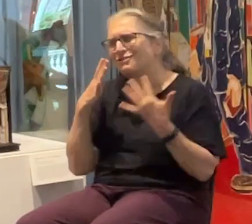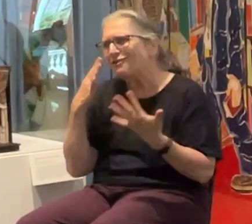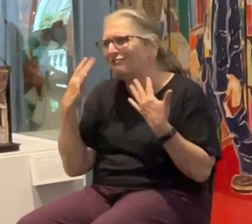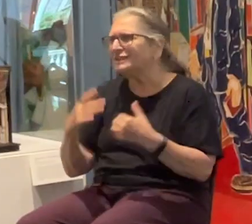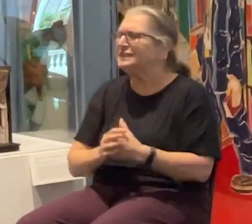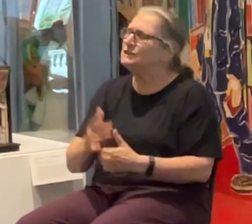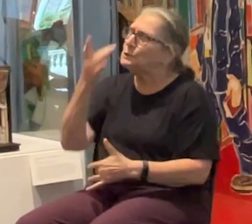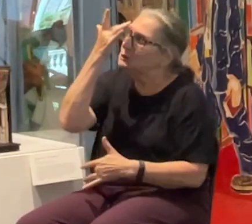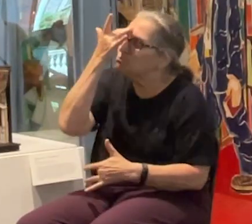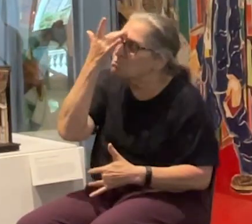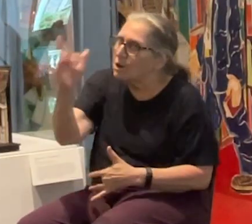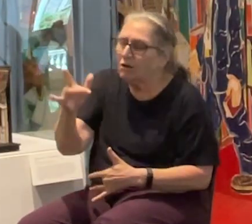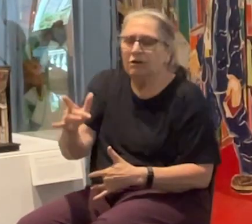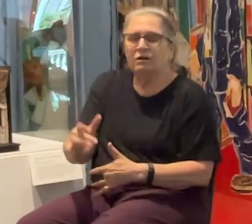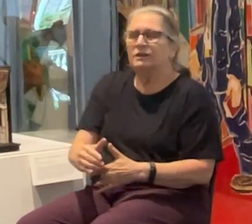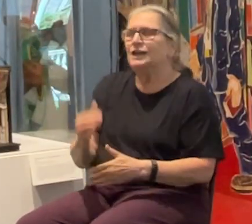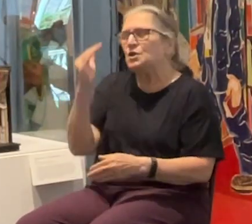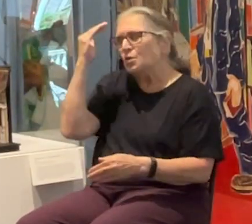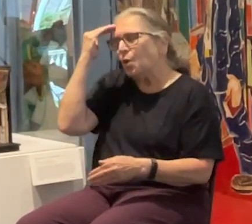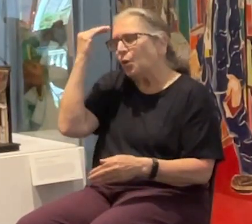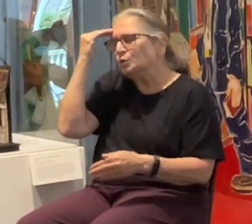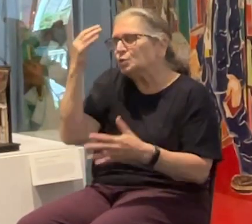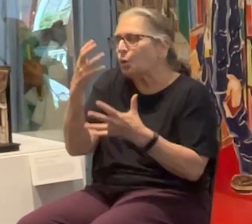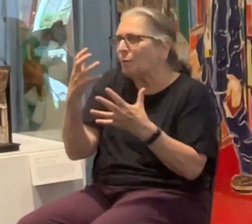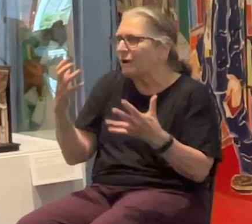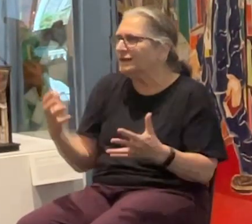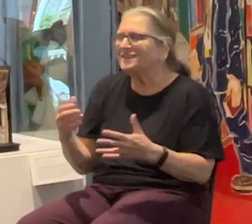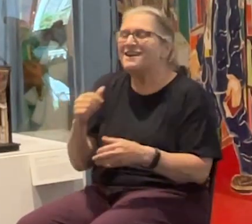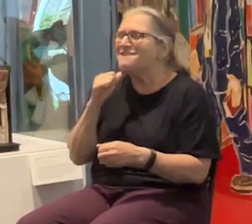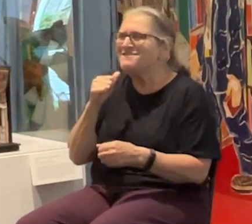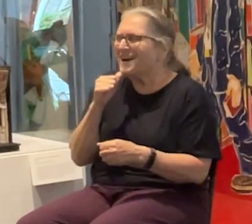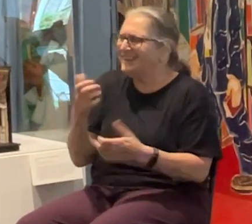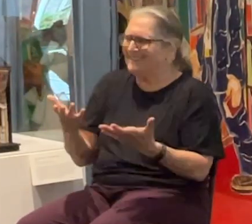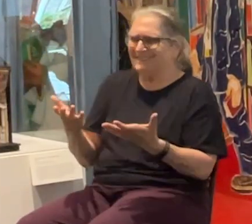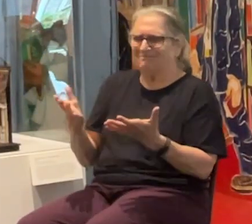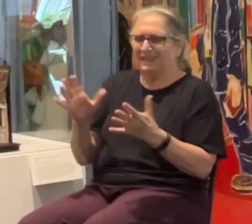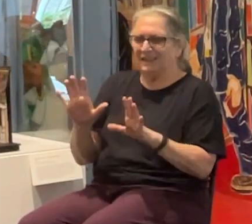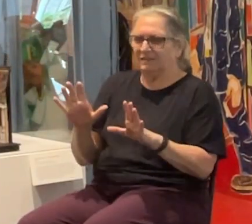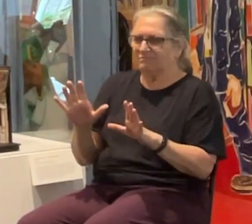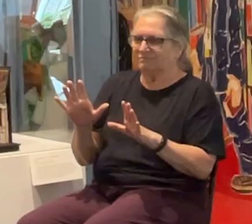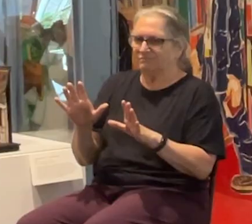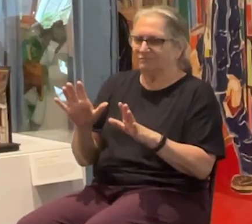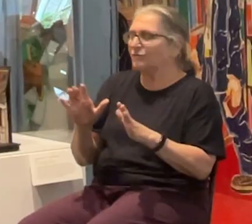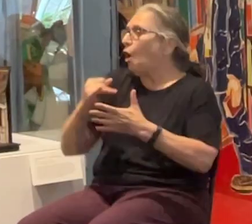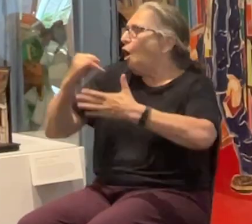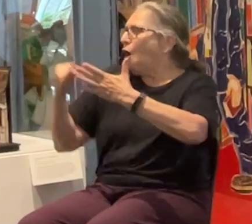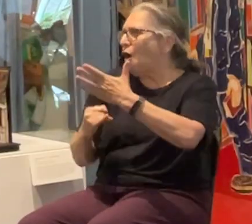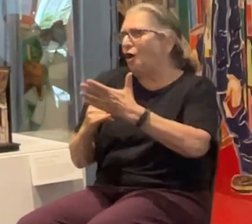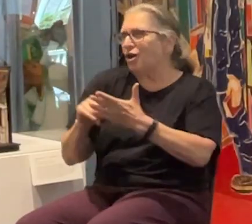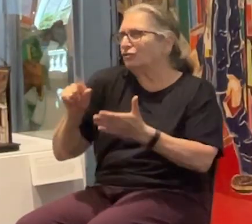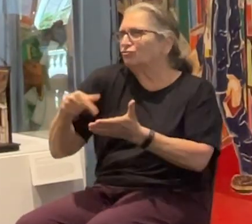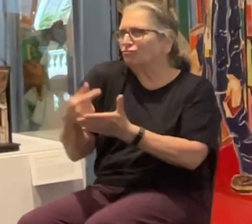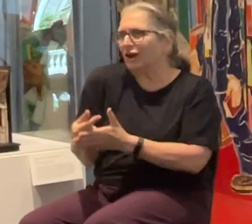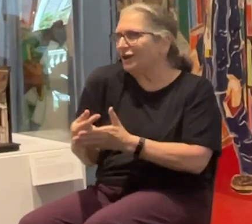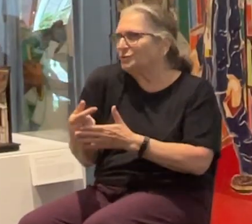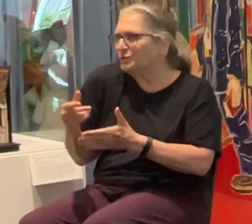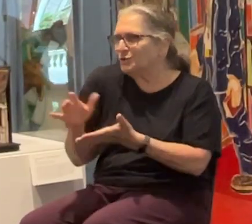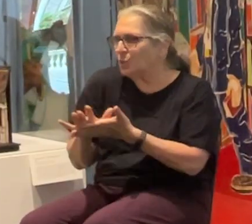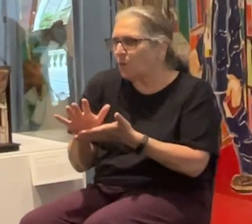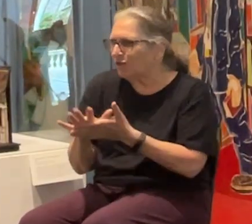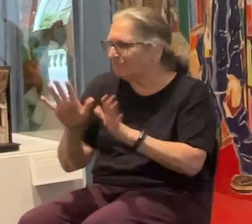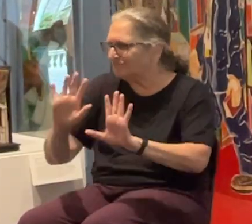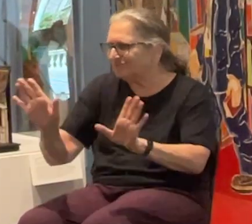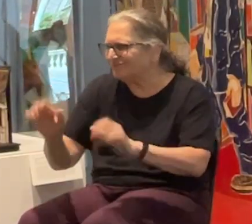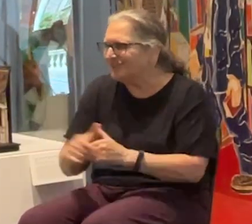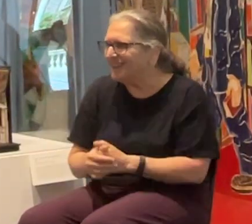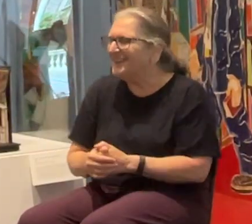incredibly smart and knowledgeable, although not in the in kind of like, you know, art grad school kind of way. You know, it's not that